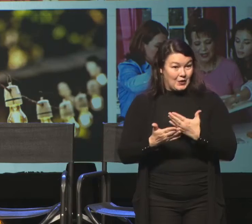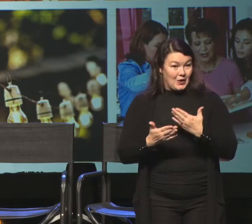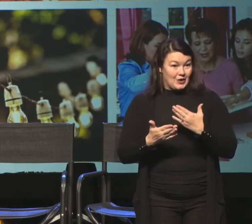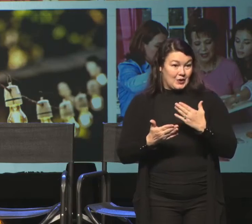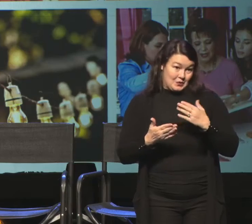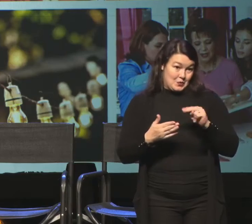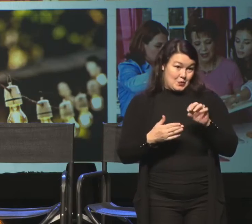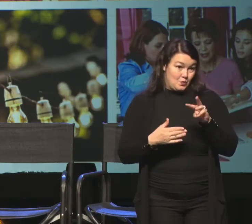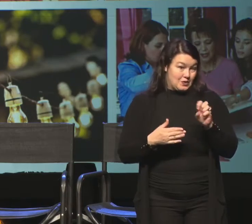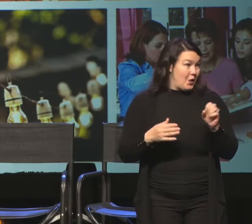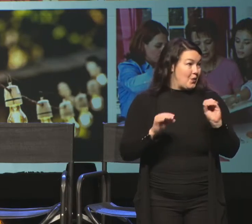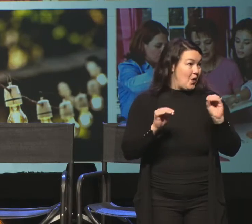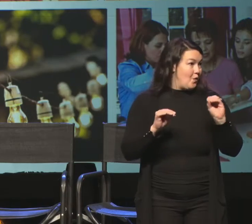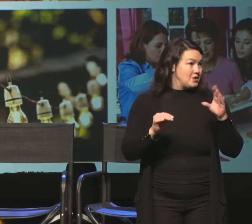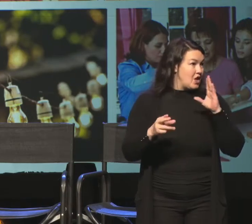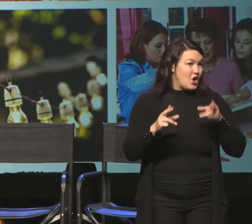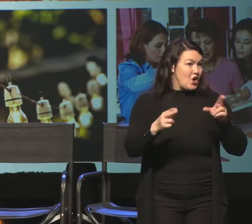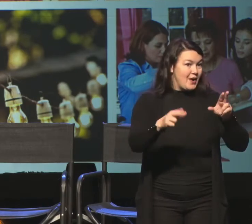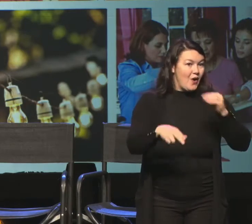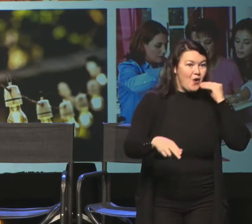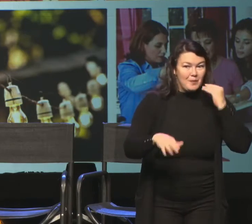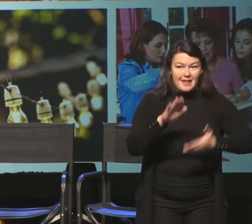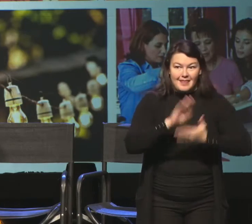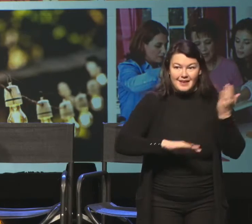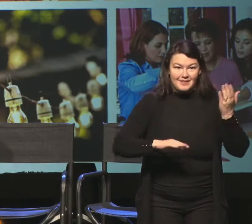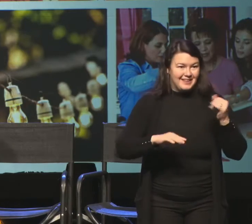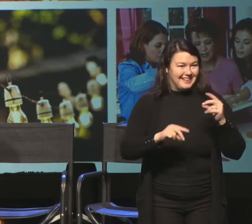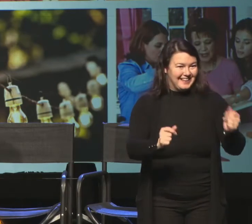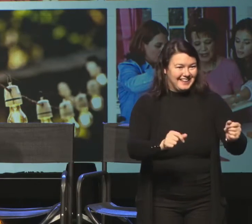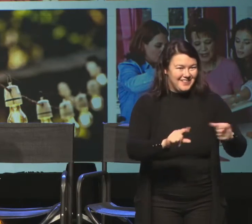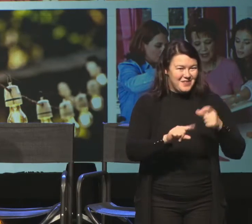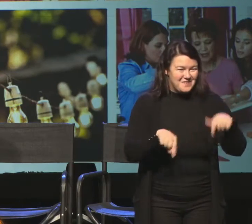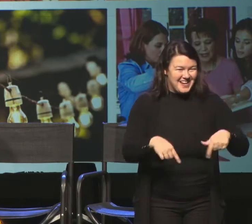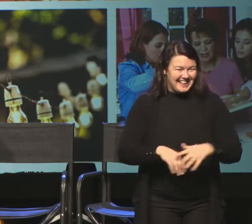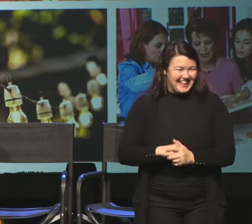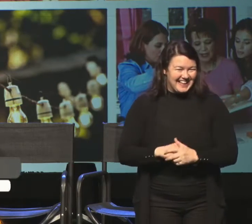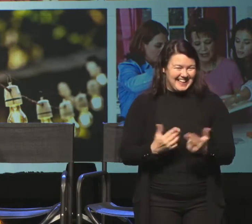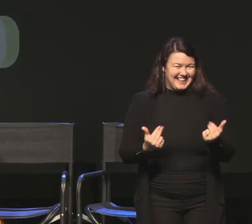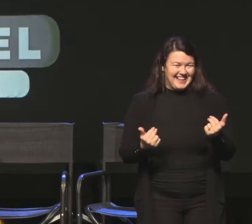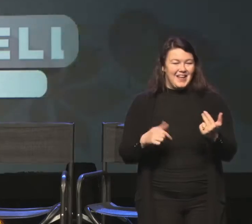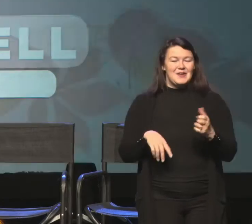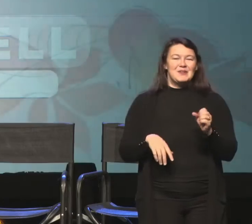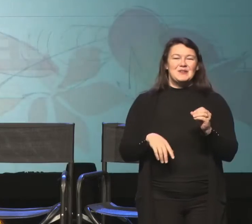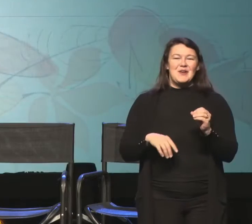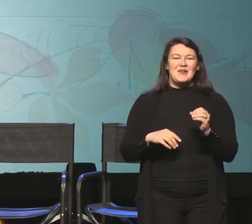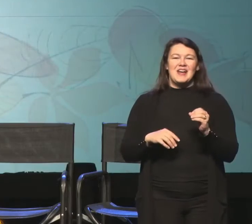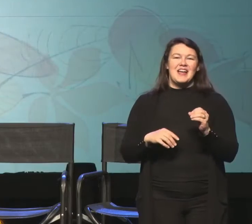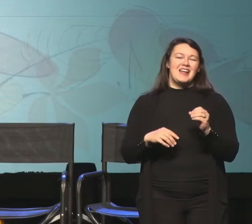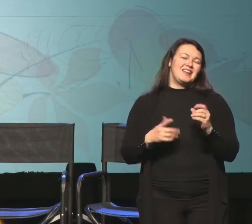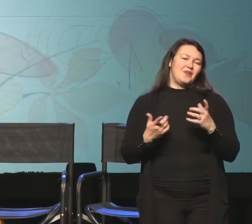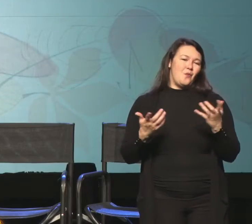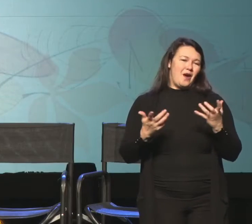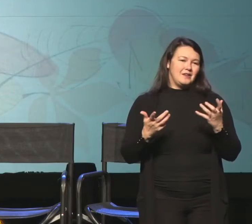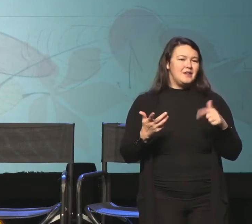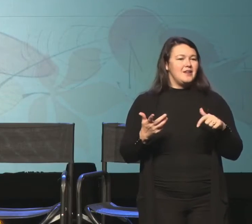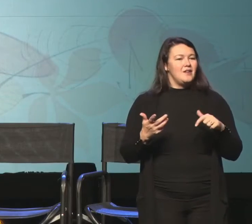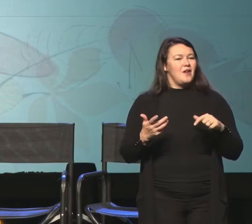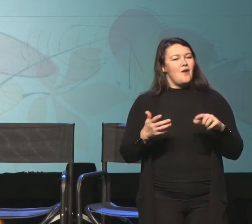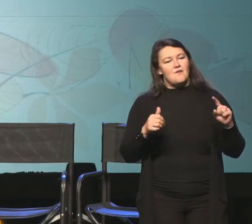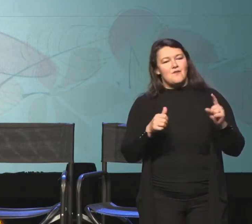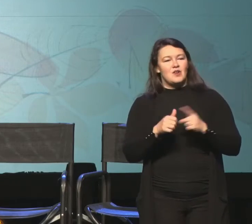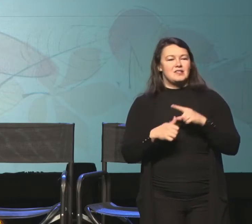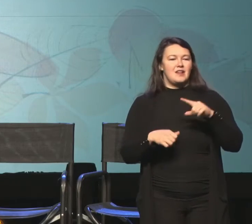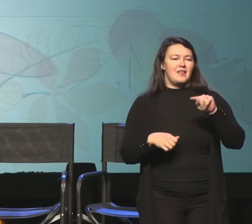leave. So no, it's good. It's great to be together. Our anchor verse for this series is found in 1